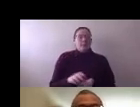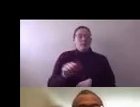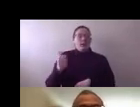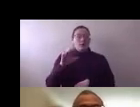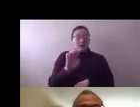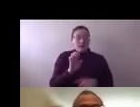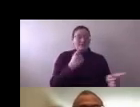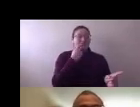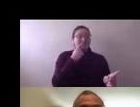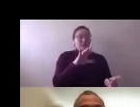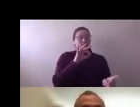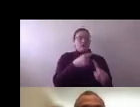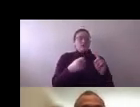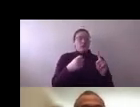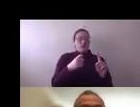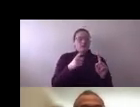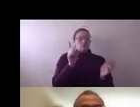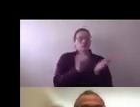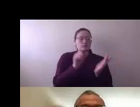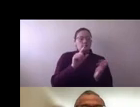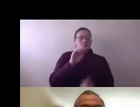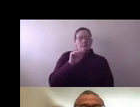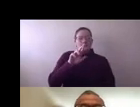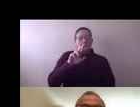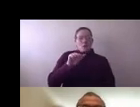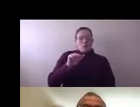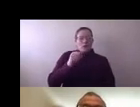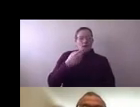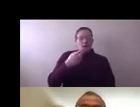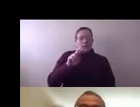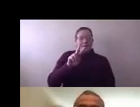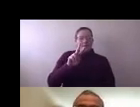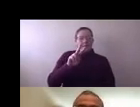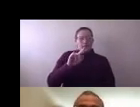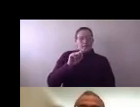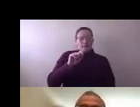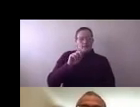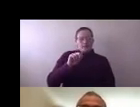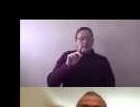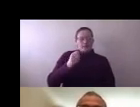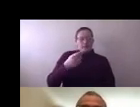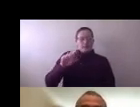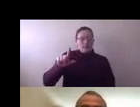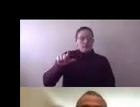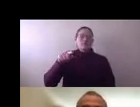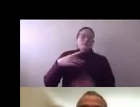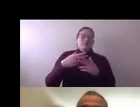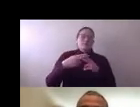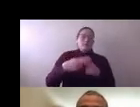recently discovered by the journalist Mara Vistadel, Harry Shin. He